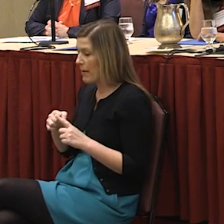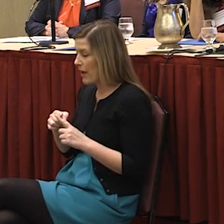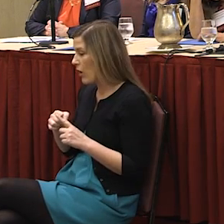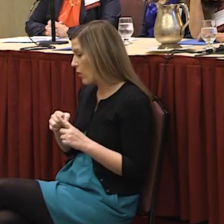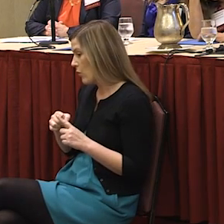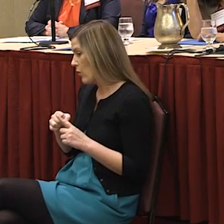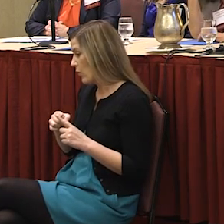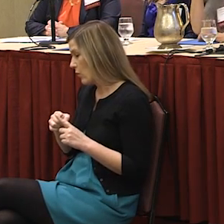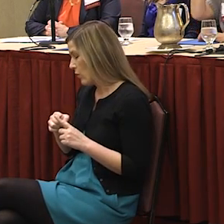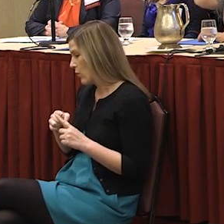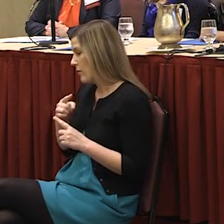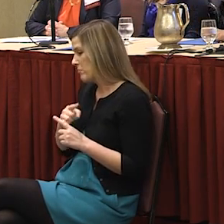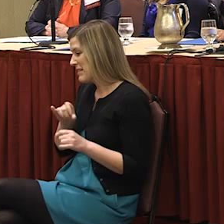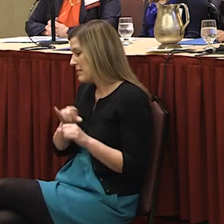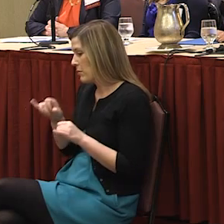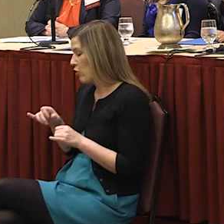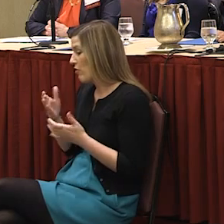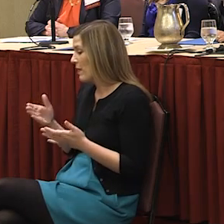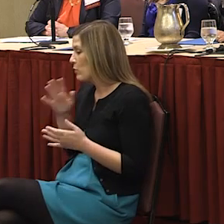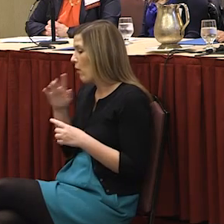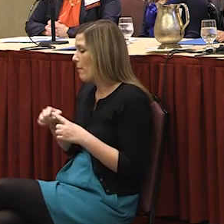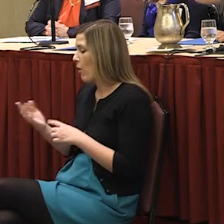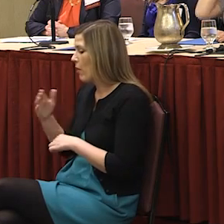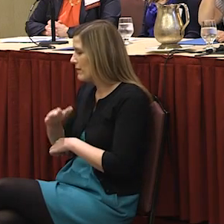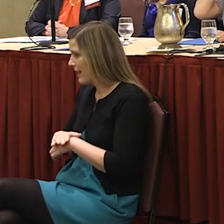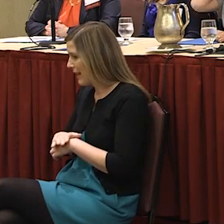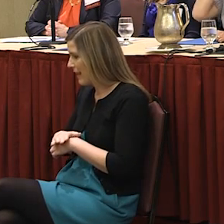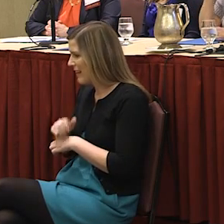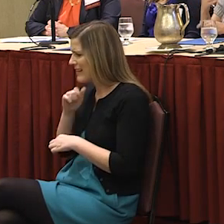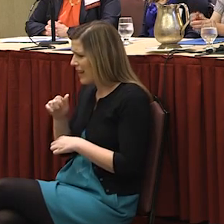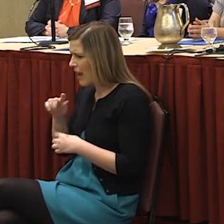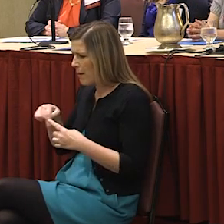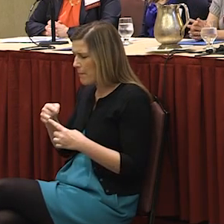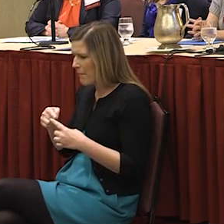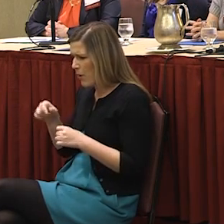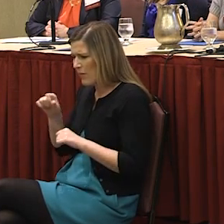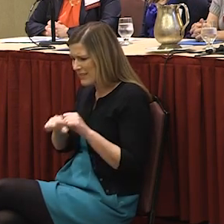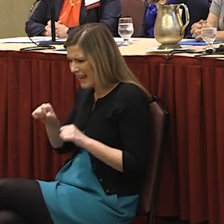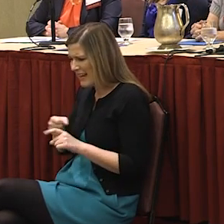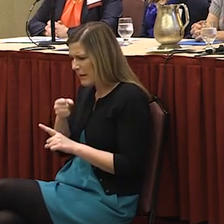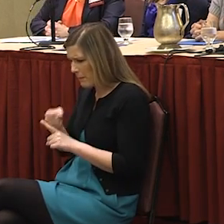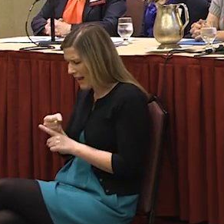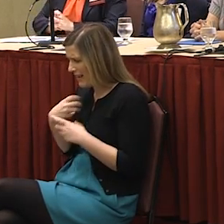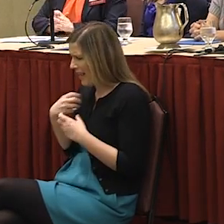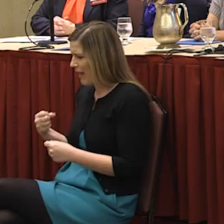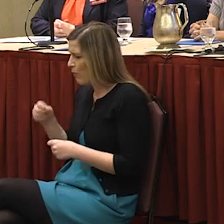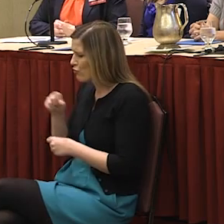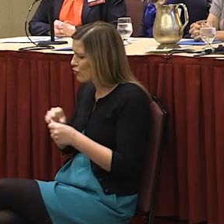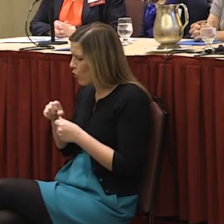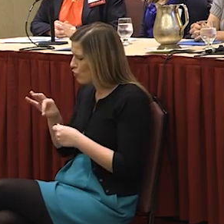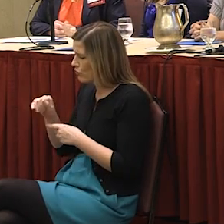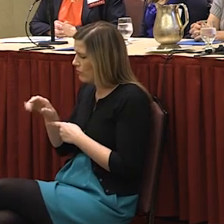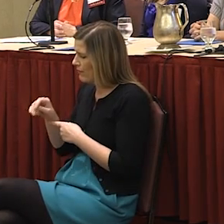that we've been discussing throughout the day. So basically, it's not all about the science that impacts our health. Social factors have a great impact